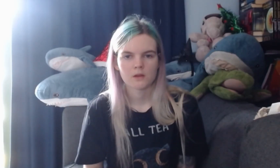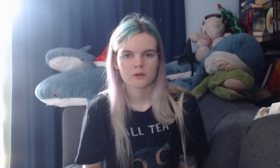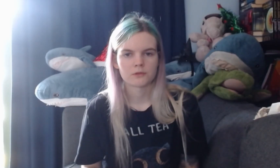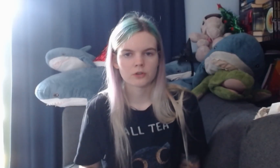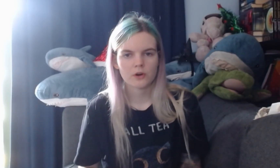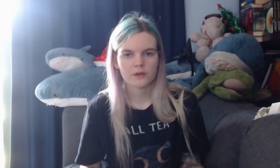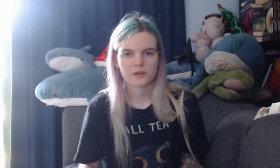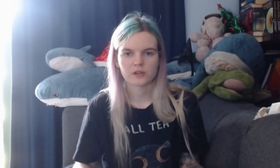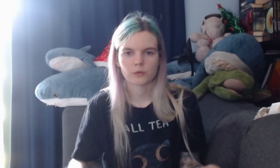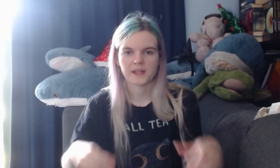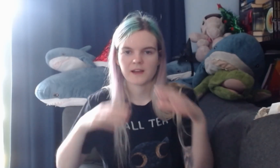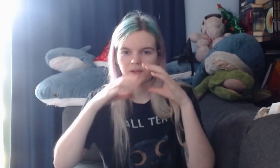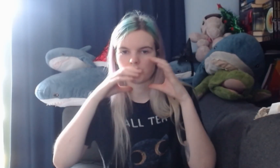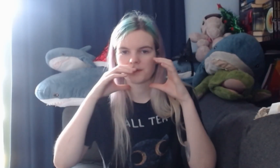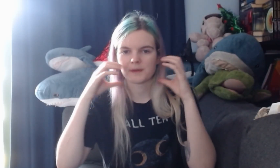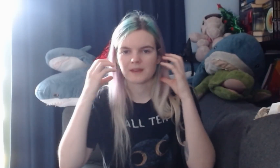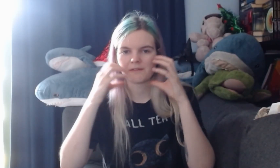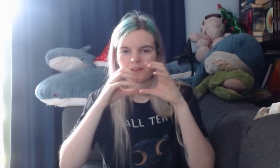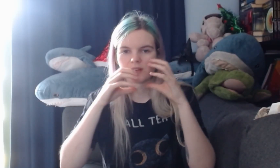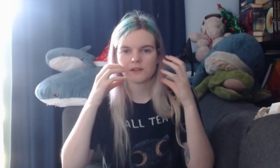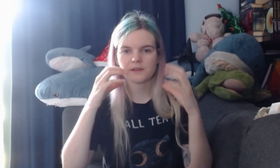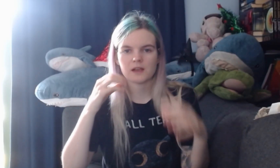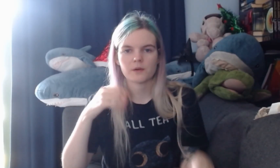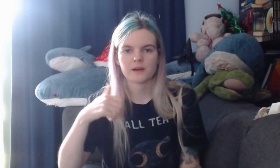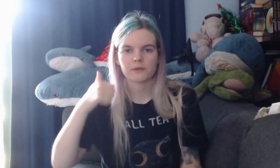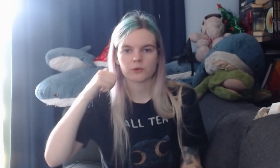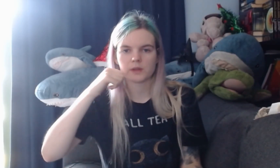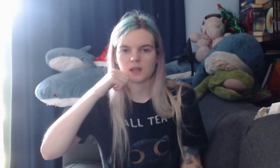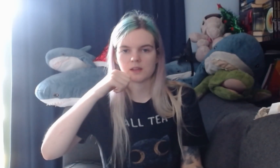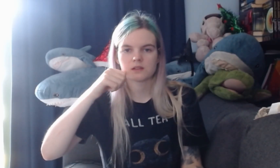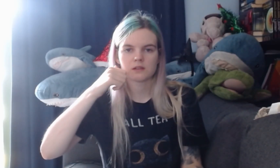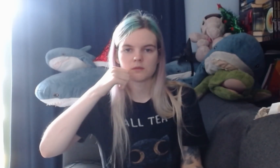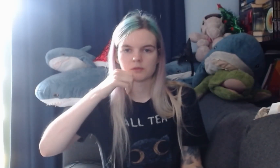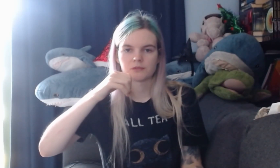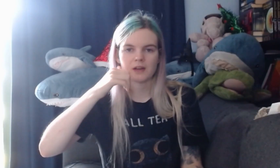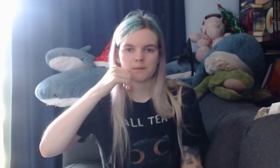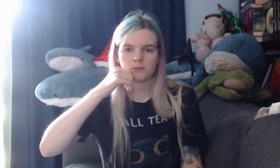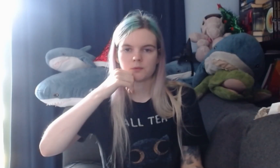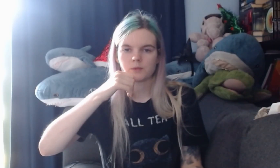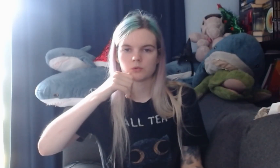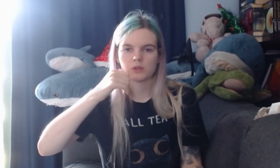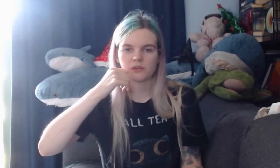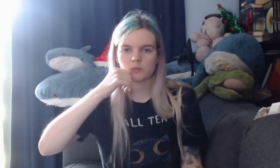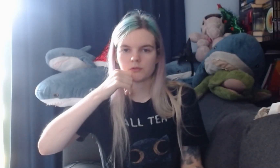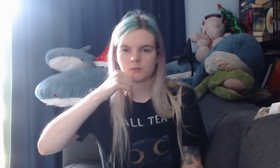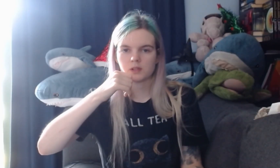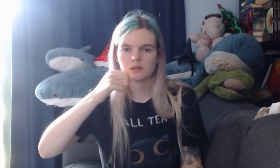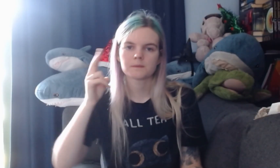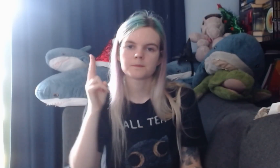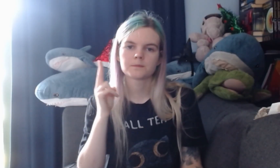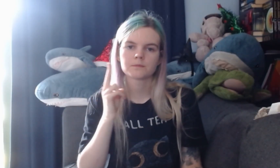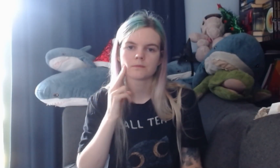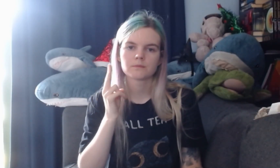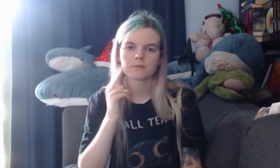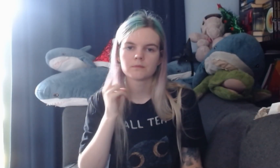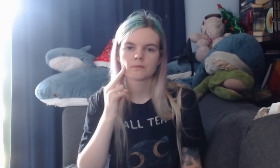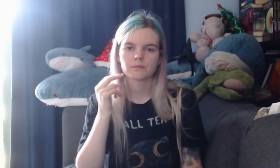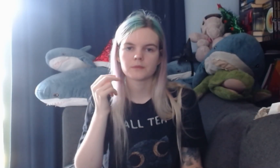For girl, you can already guess it will be something in this area, so we get with the thumb, we do this movement, and